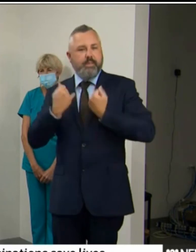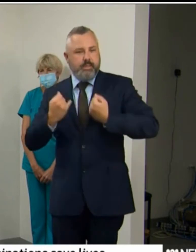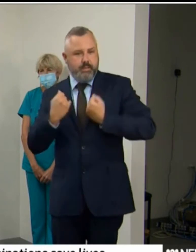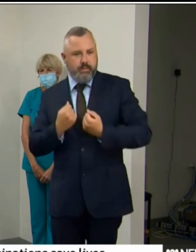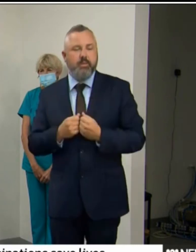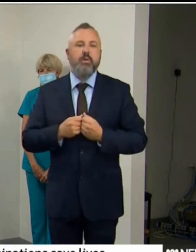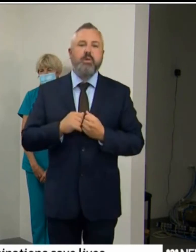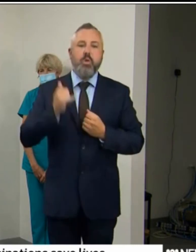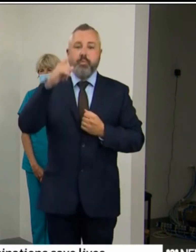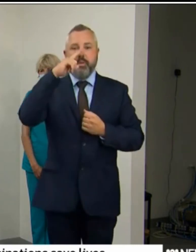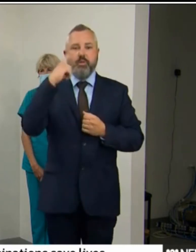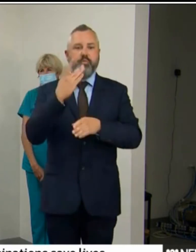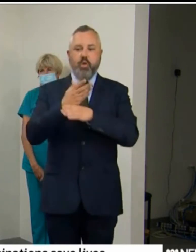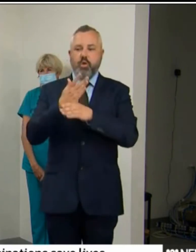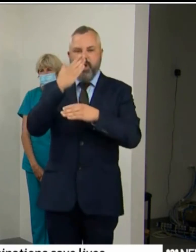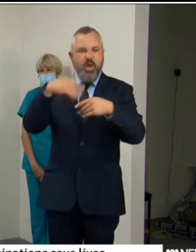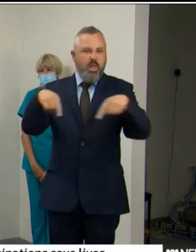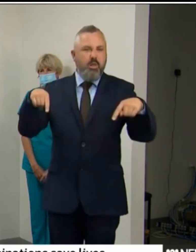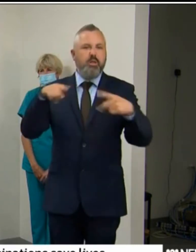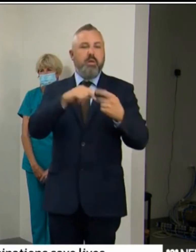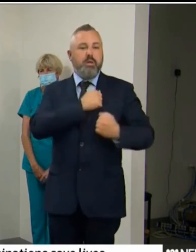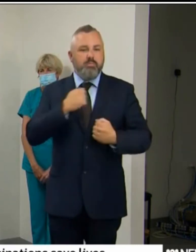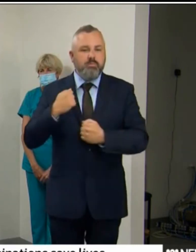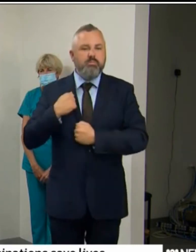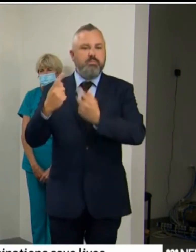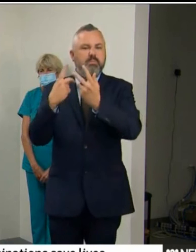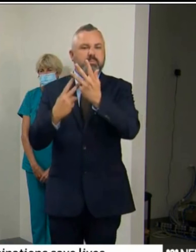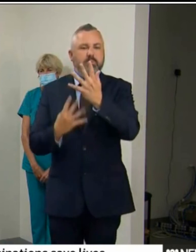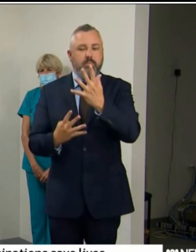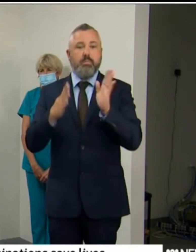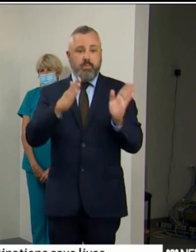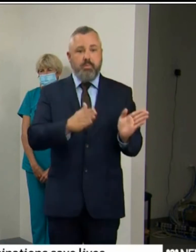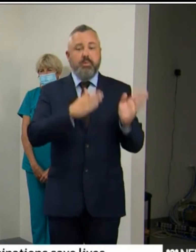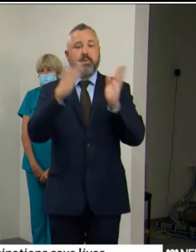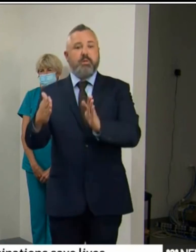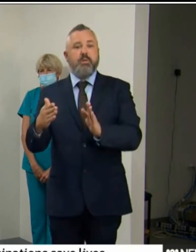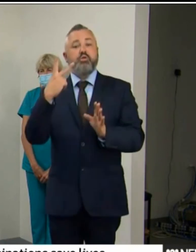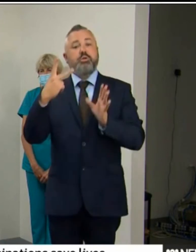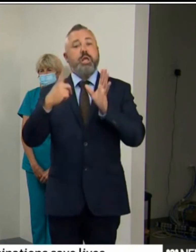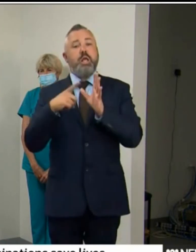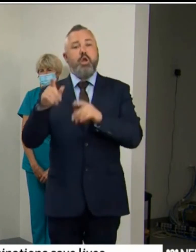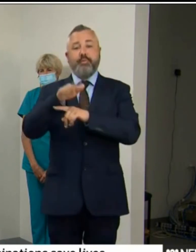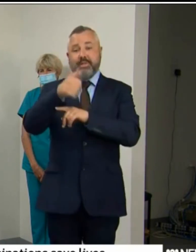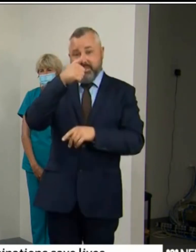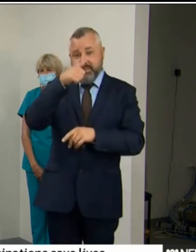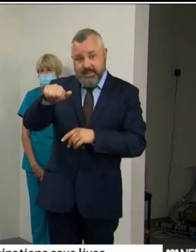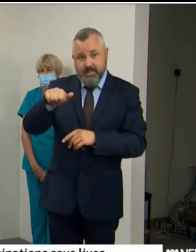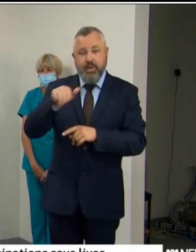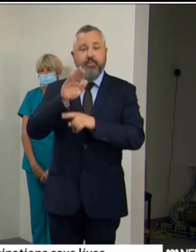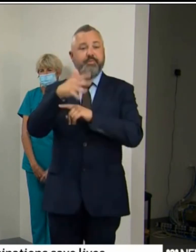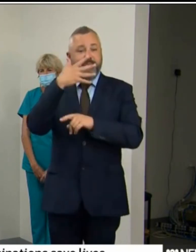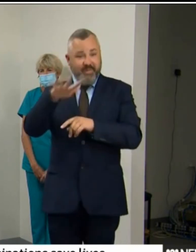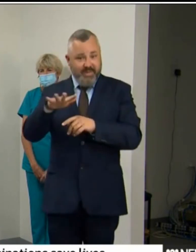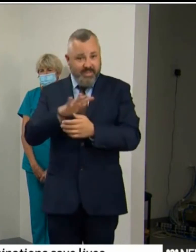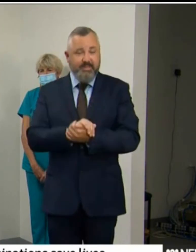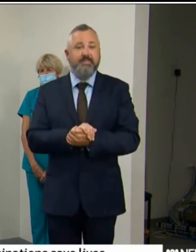And then we go into Phase 2A, which is the over 60s, the over 50s. We